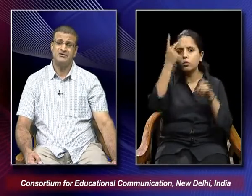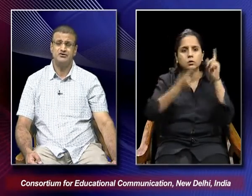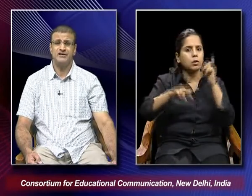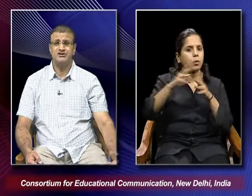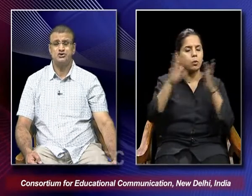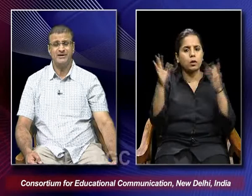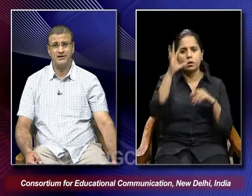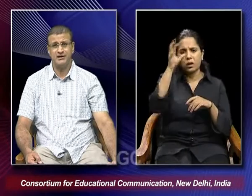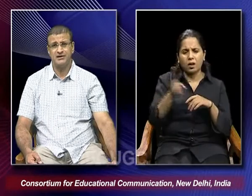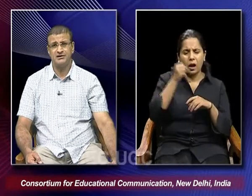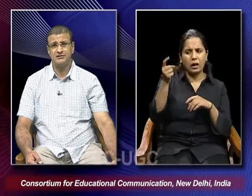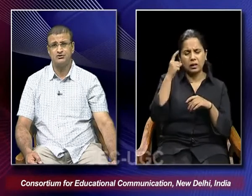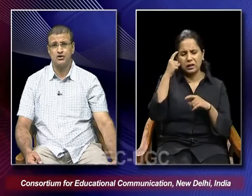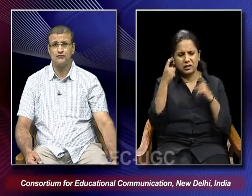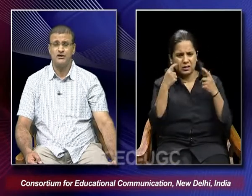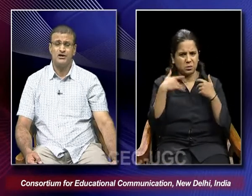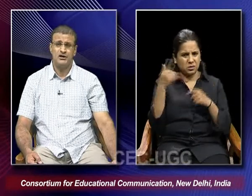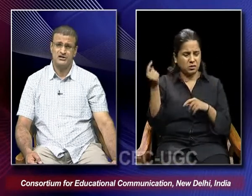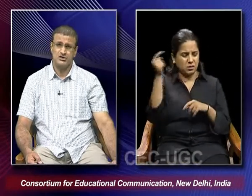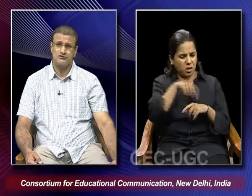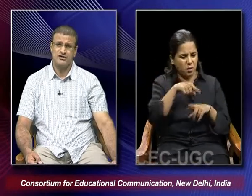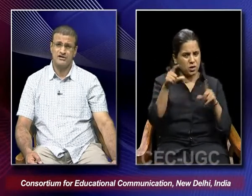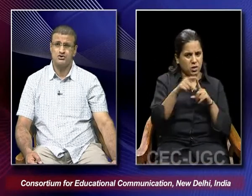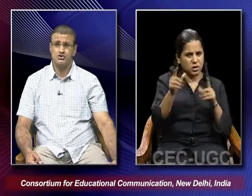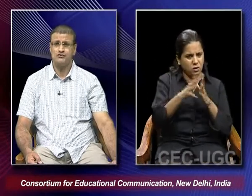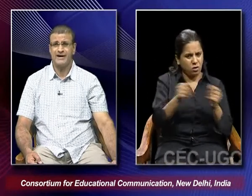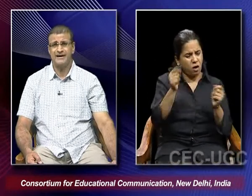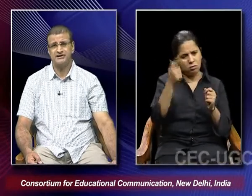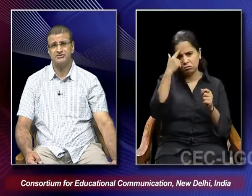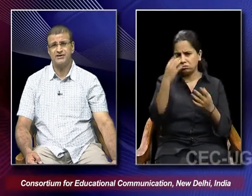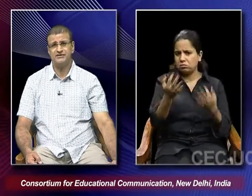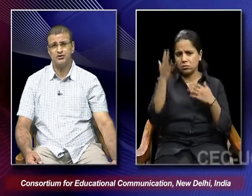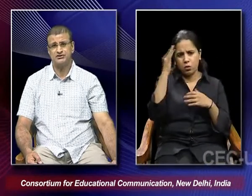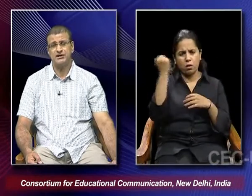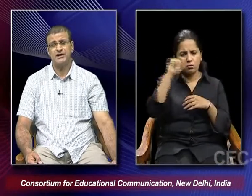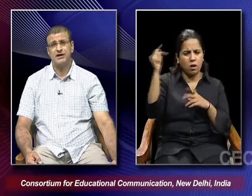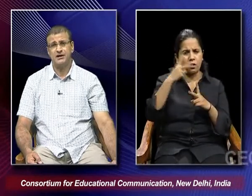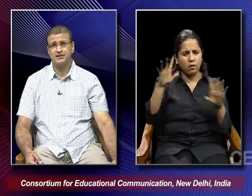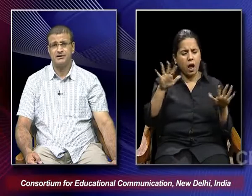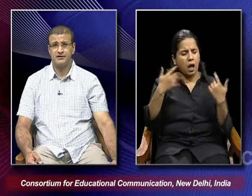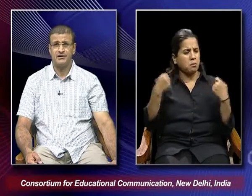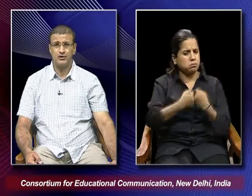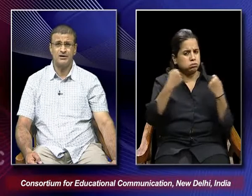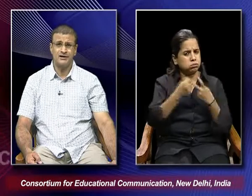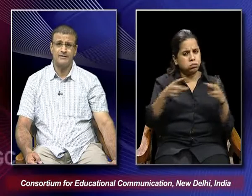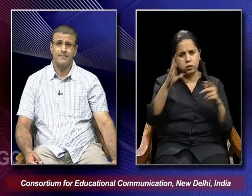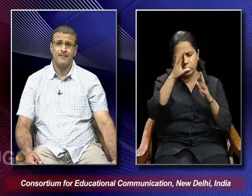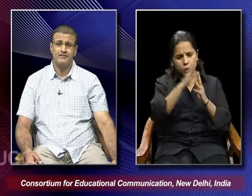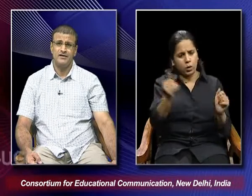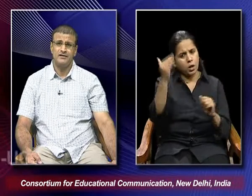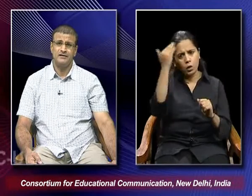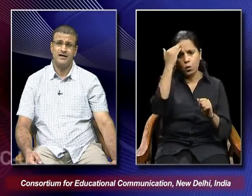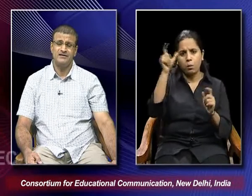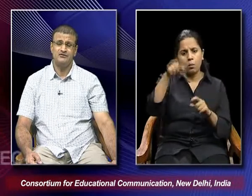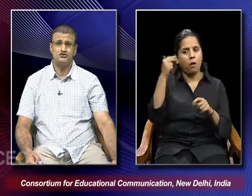Gandhi was very instrumental in terms of resolving the issue of riots when he was there in Noakhali,